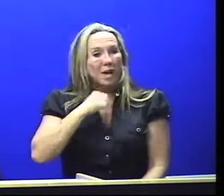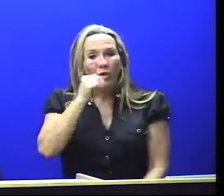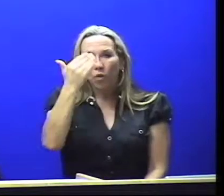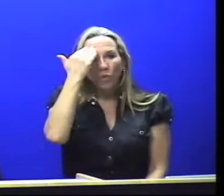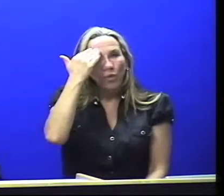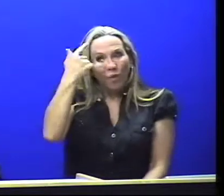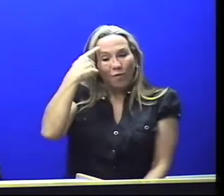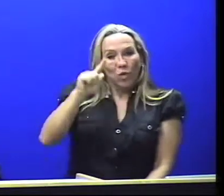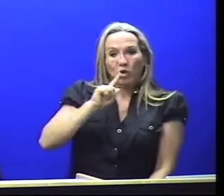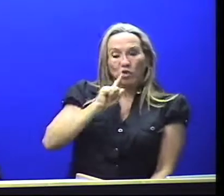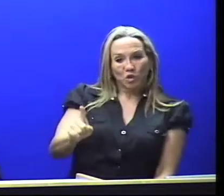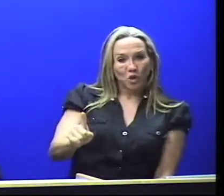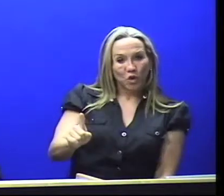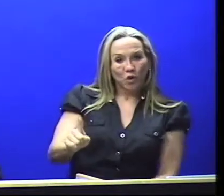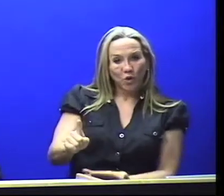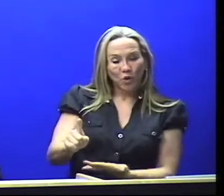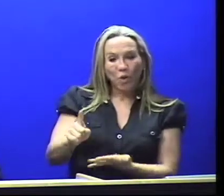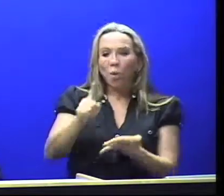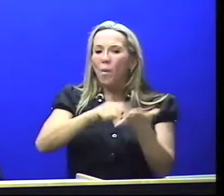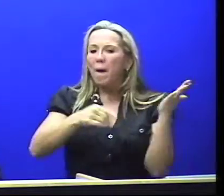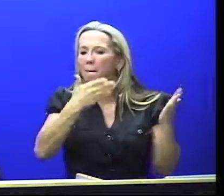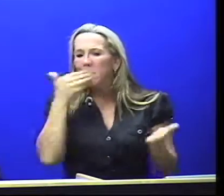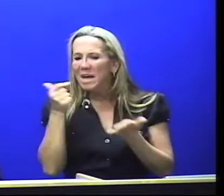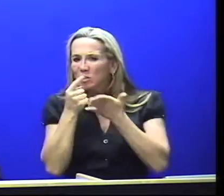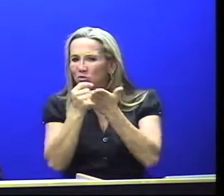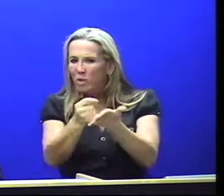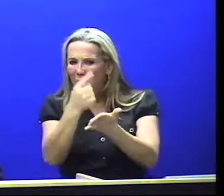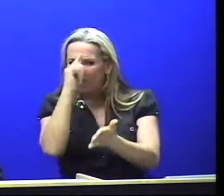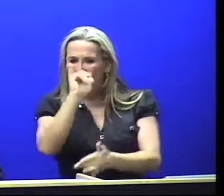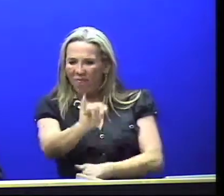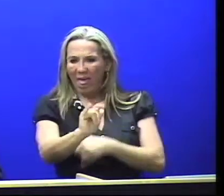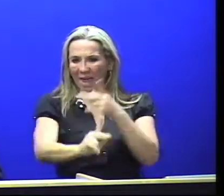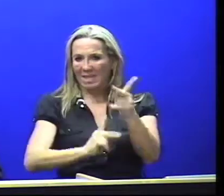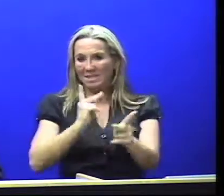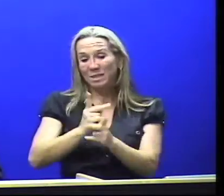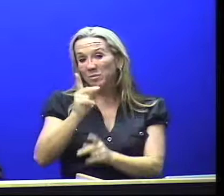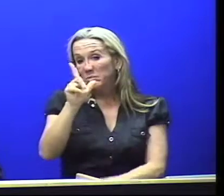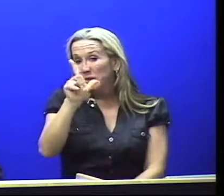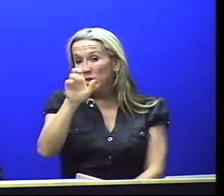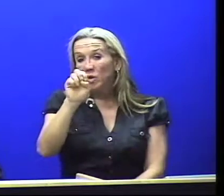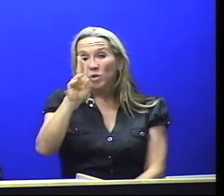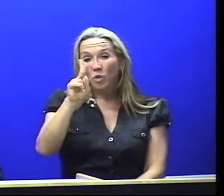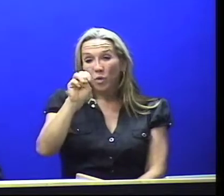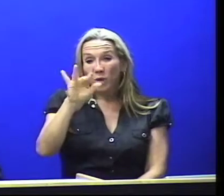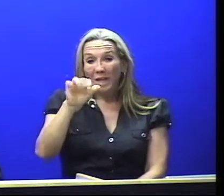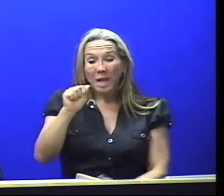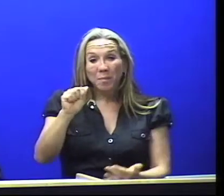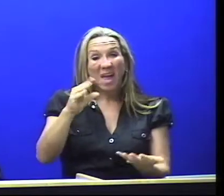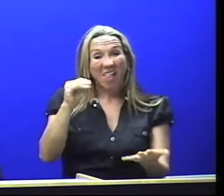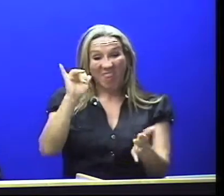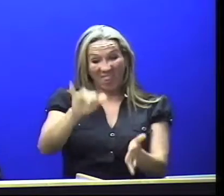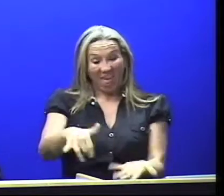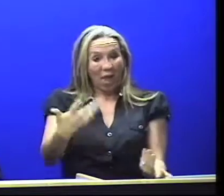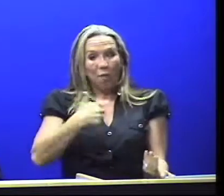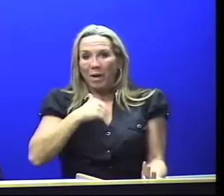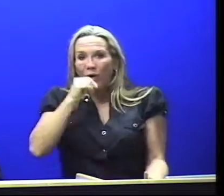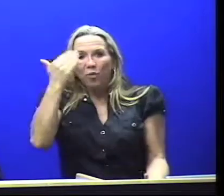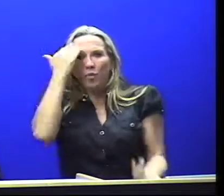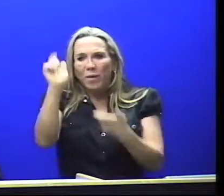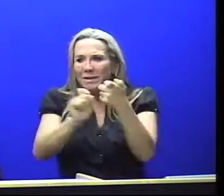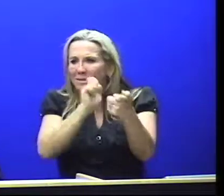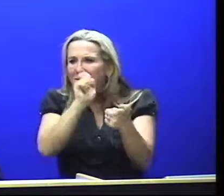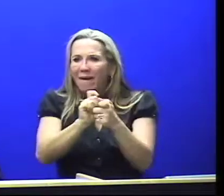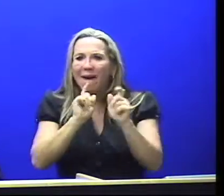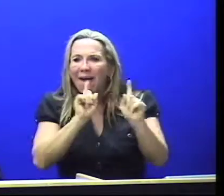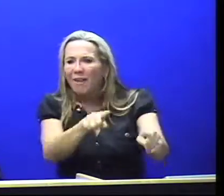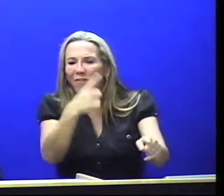sure what the best treatment is for the leukemias. And because we don't know those answers,